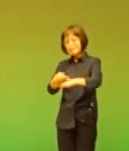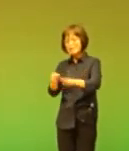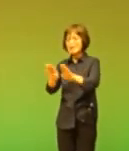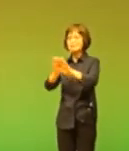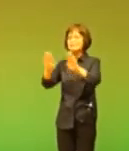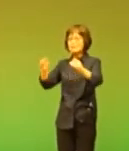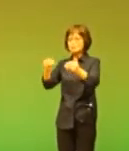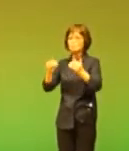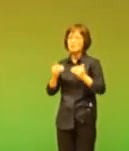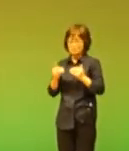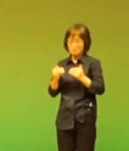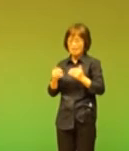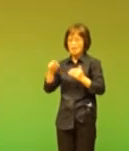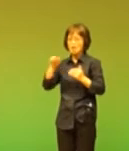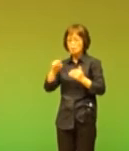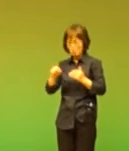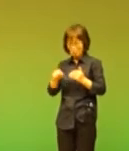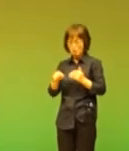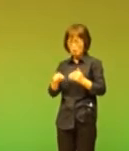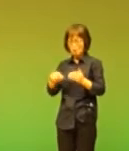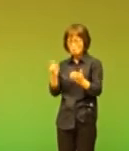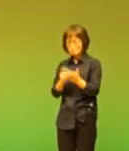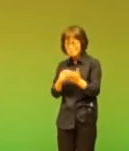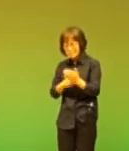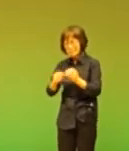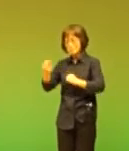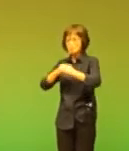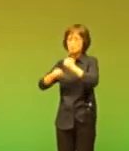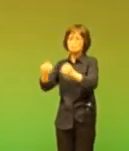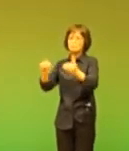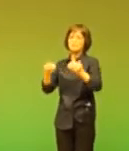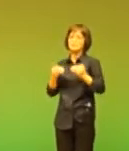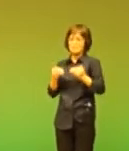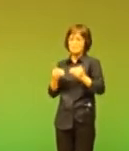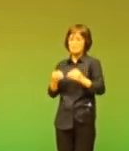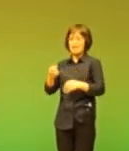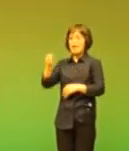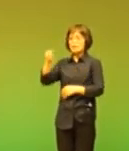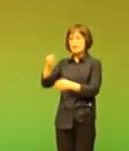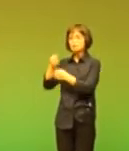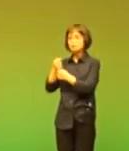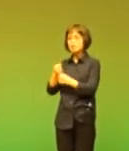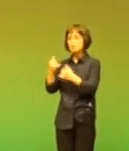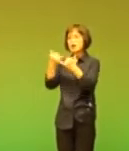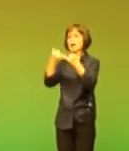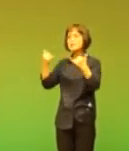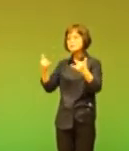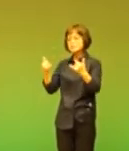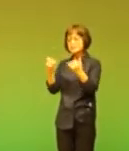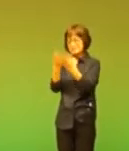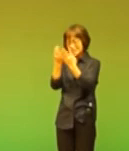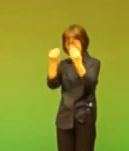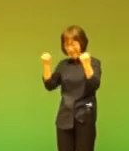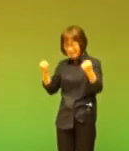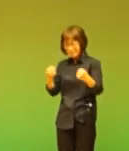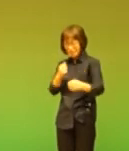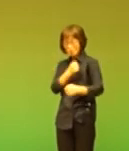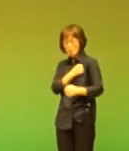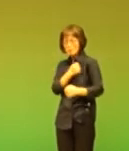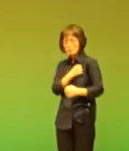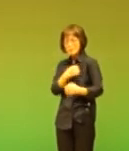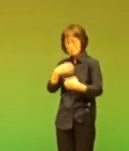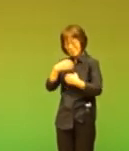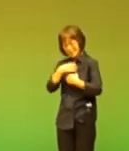Having identified the problem that nuclear weapons endanger the human species and much